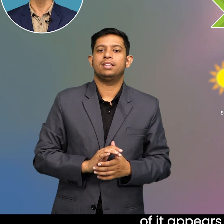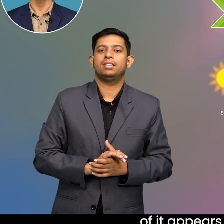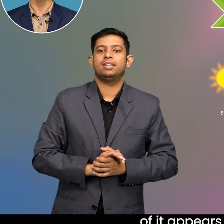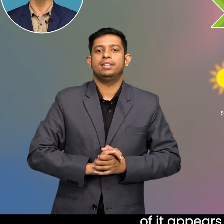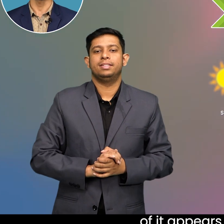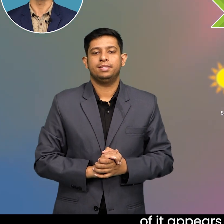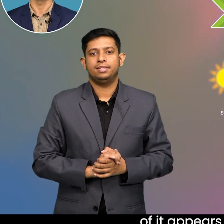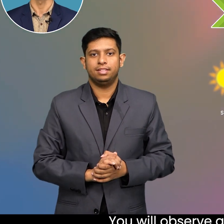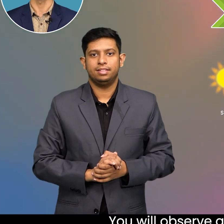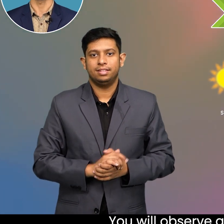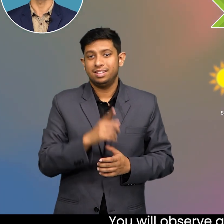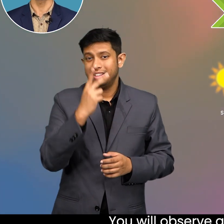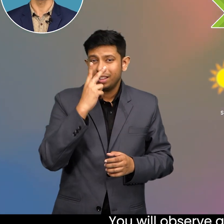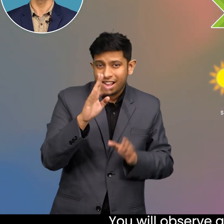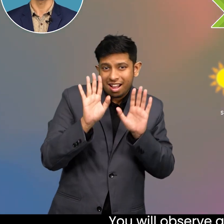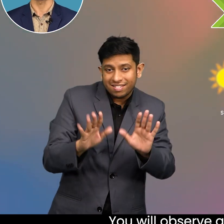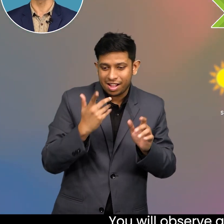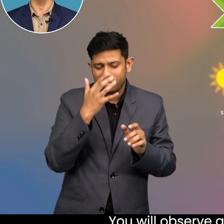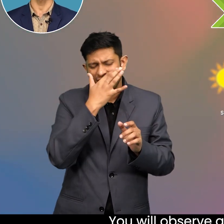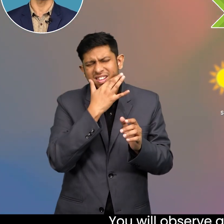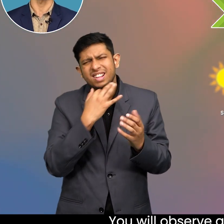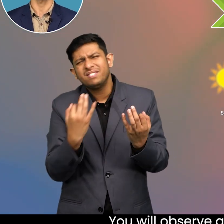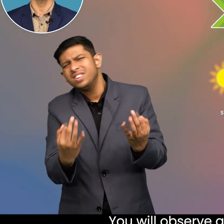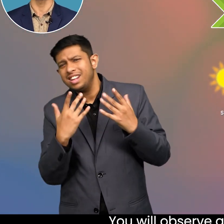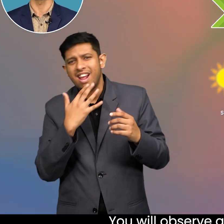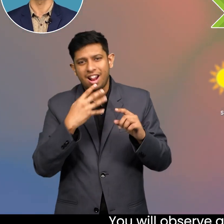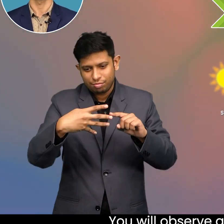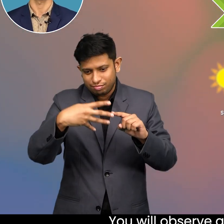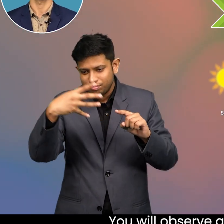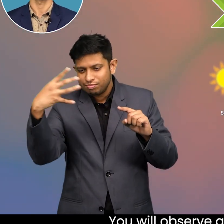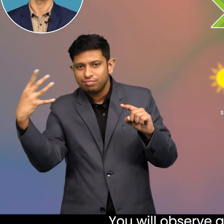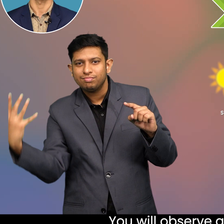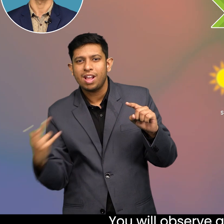on a nearby screen. You will observe a beautiful band of colours.